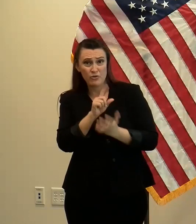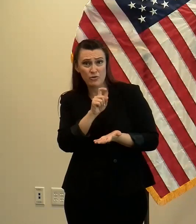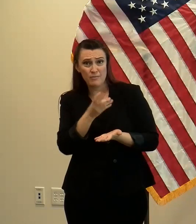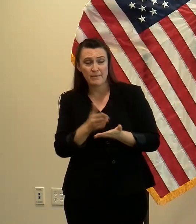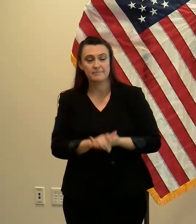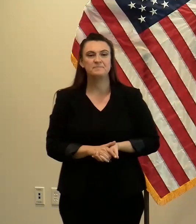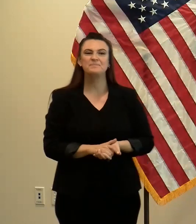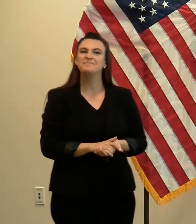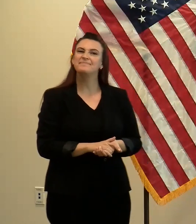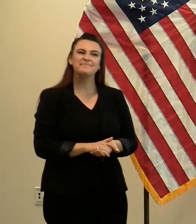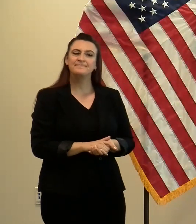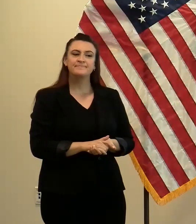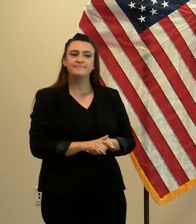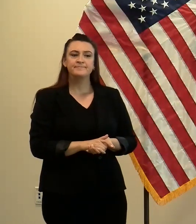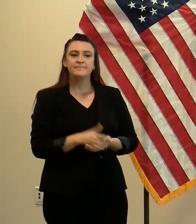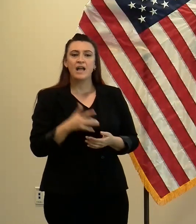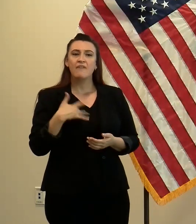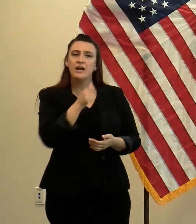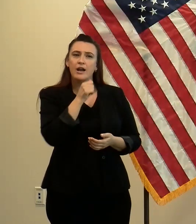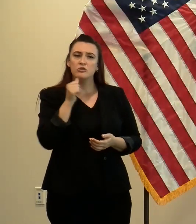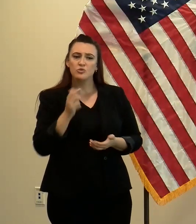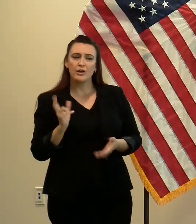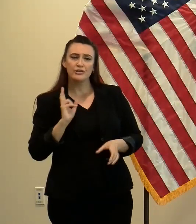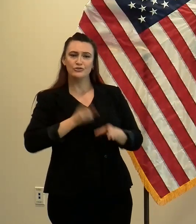don't see the need for Arizona to have to